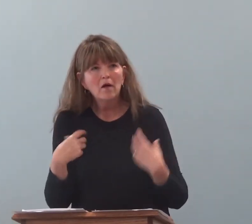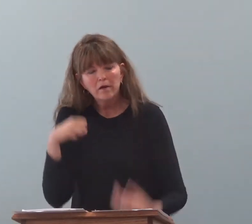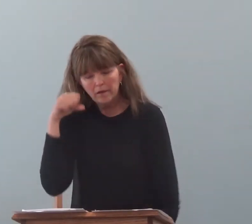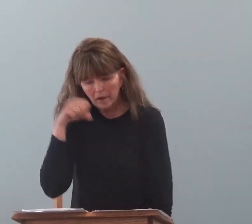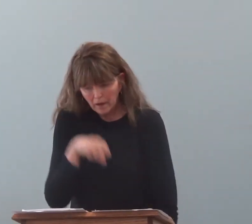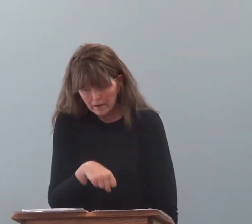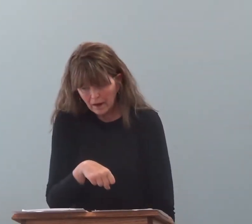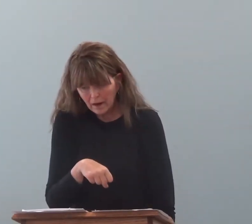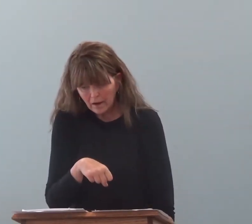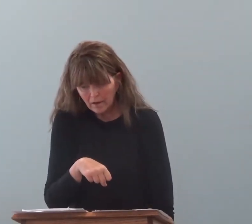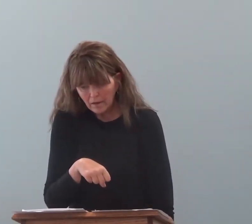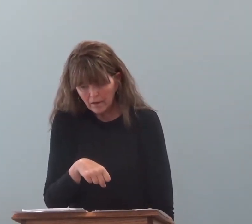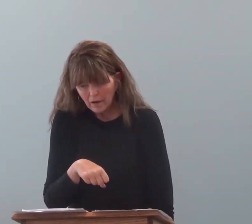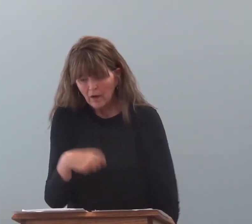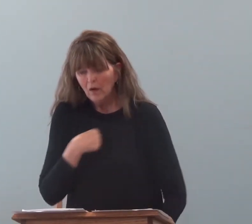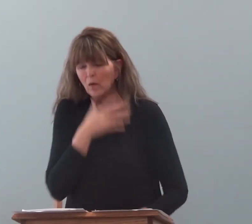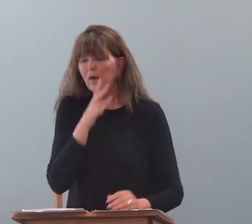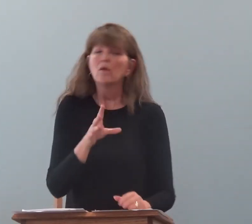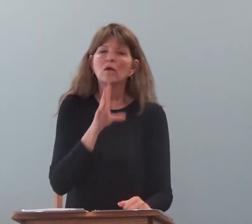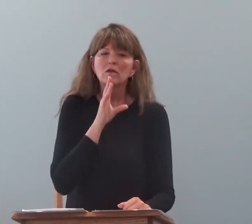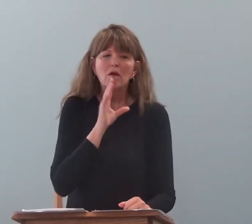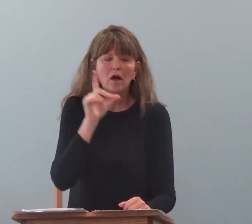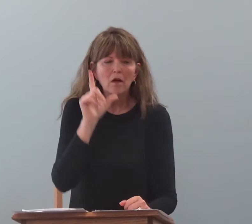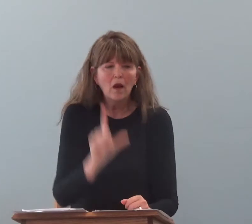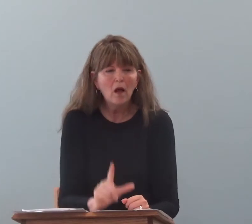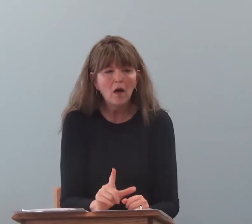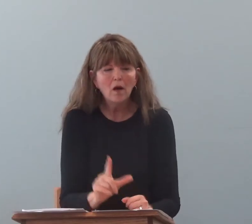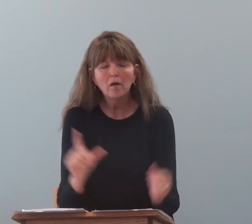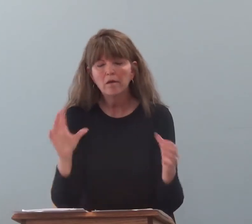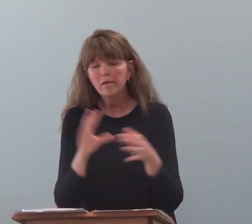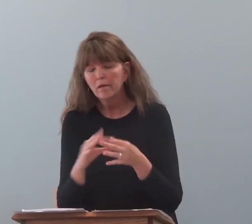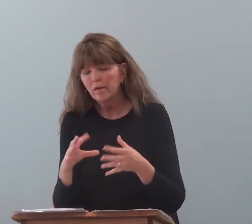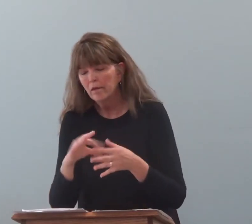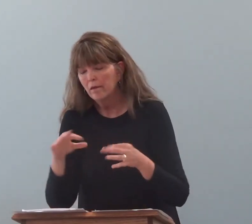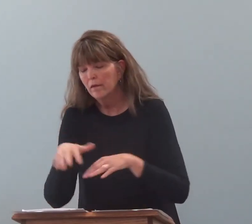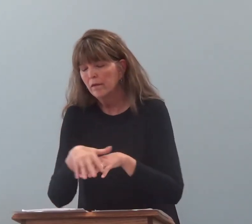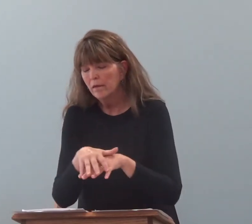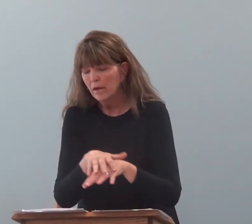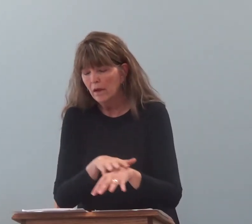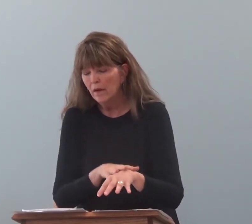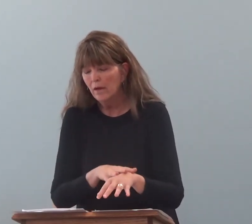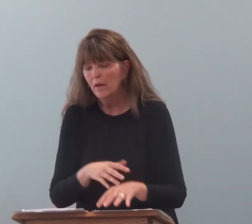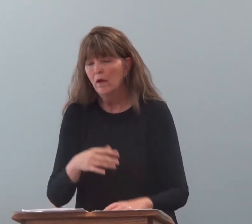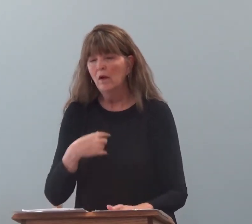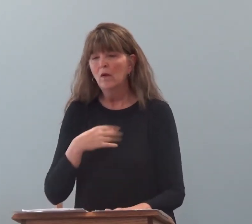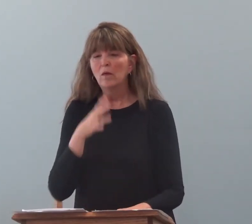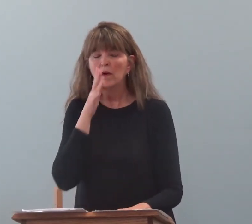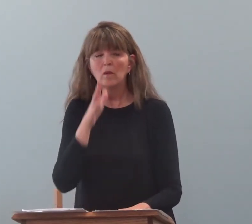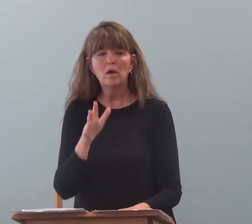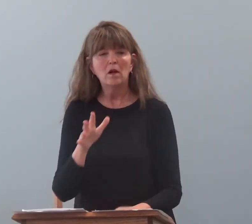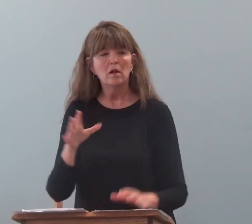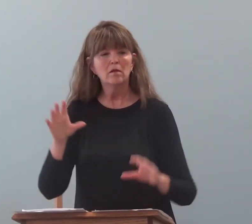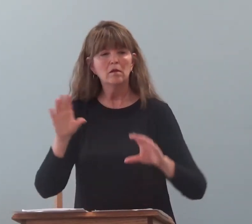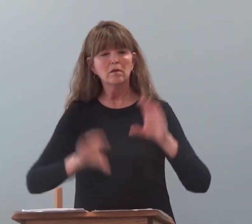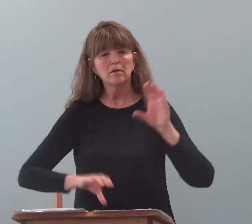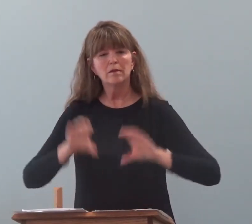walk differently. We are not to walk with our heads down. We are not to talk in a really